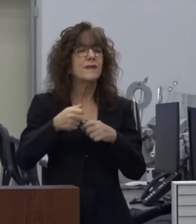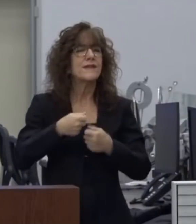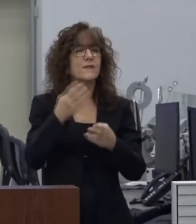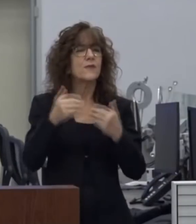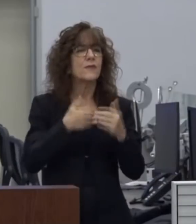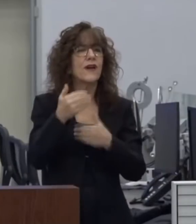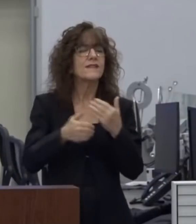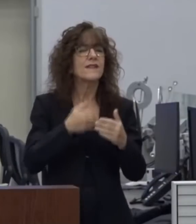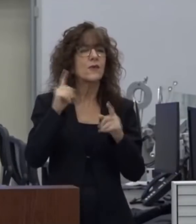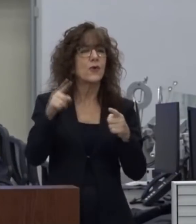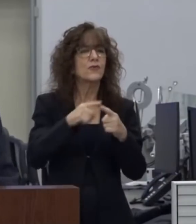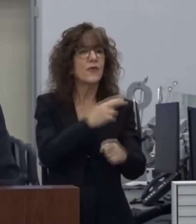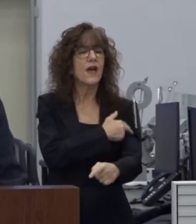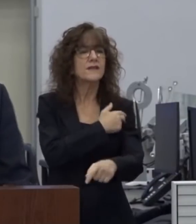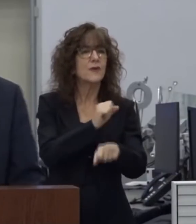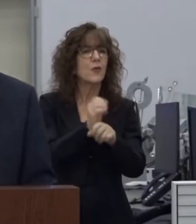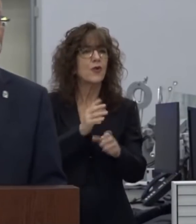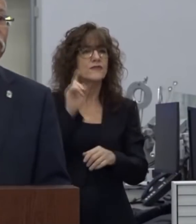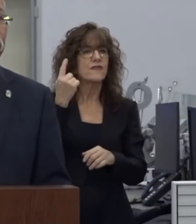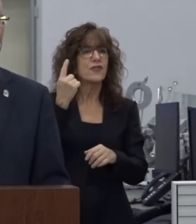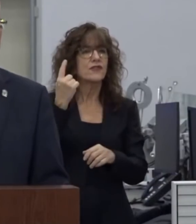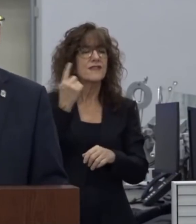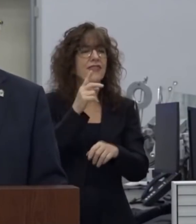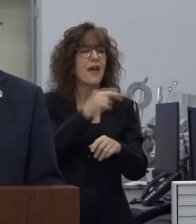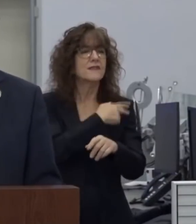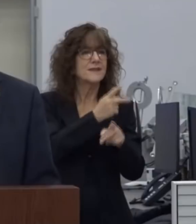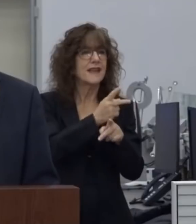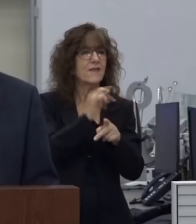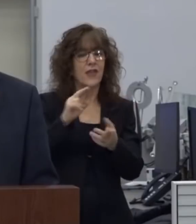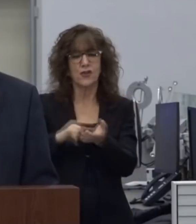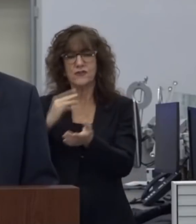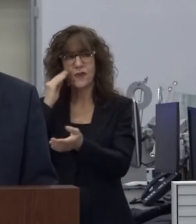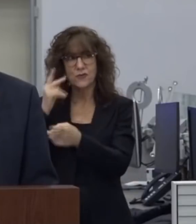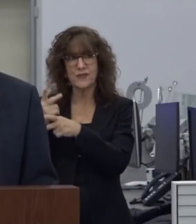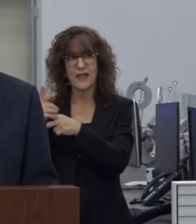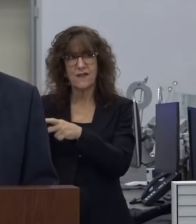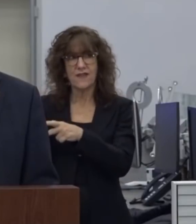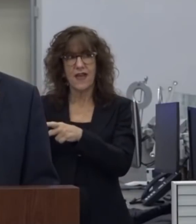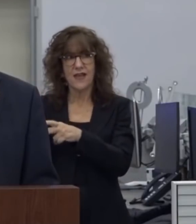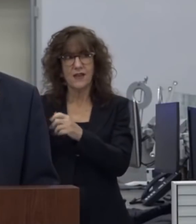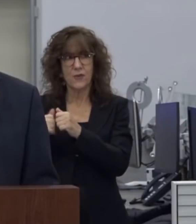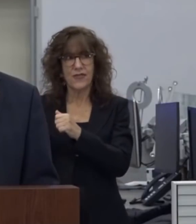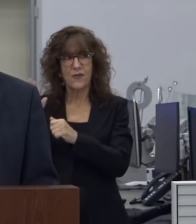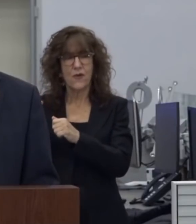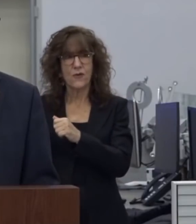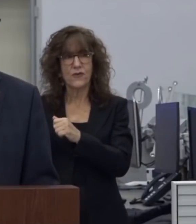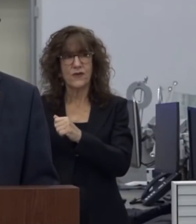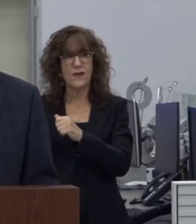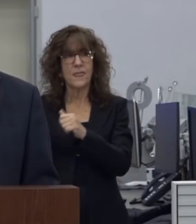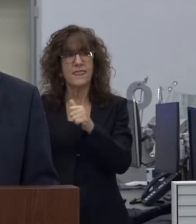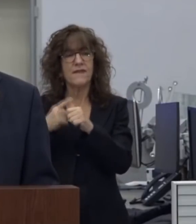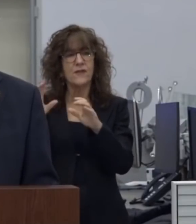process, when it goes to those hospital workers first, it's the hospitals that take care of that. The nursing homes, they take care of that with their own clinics that they have there. And the first